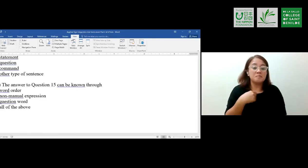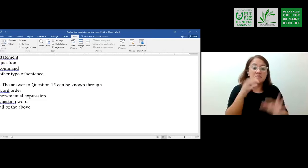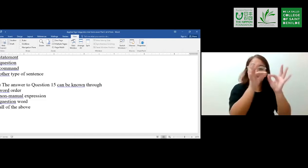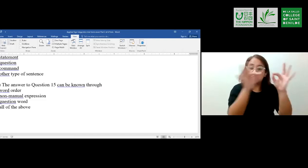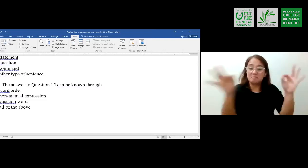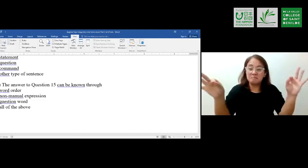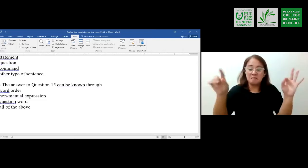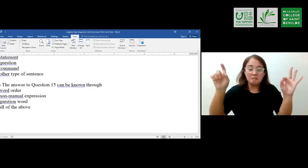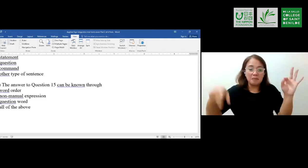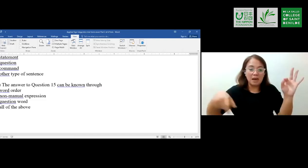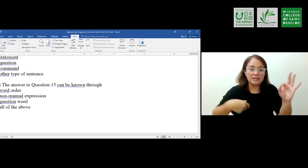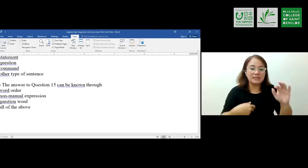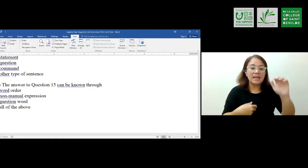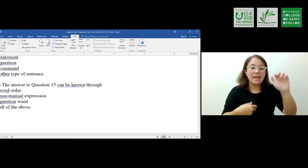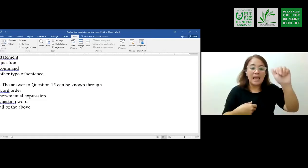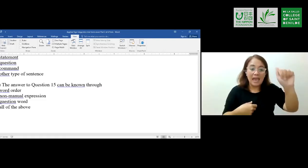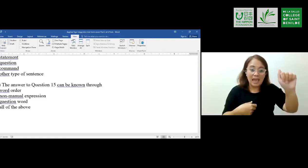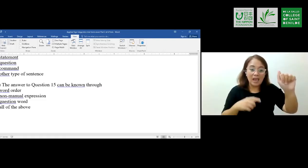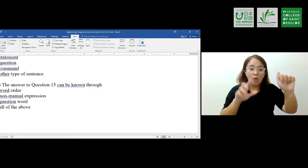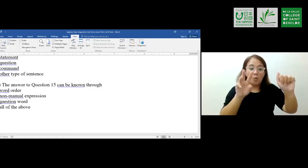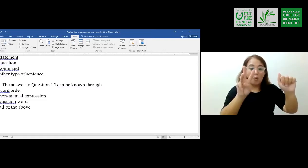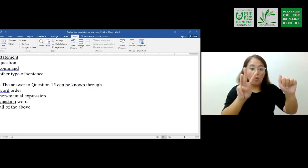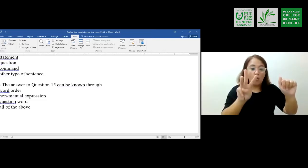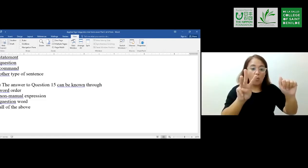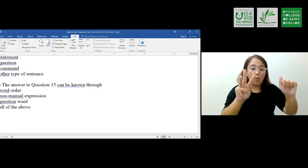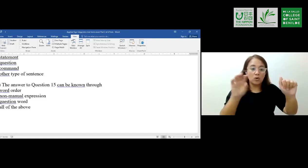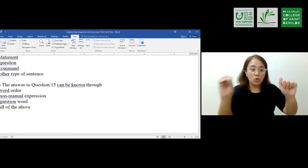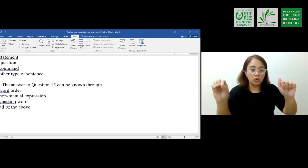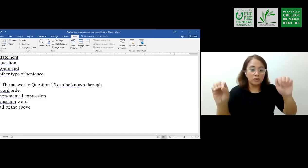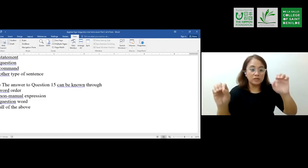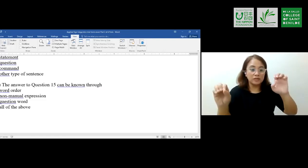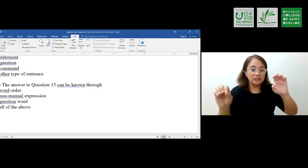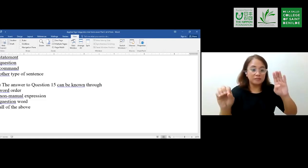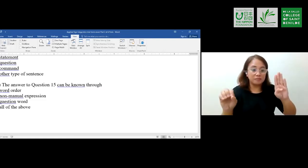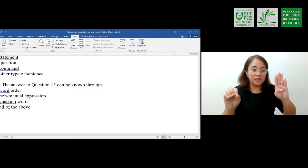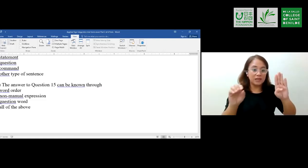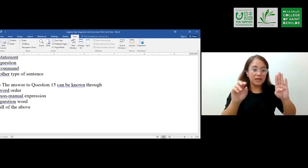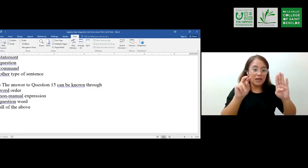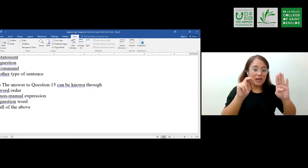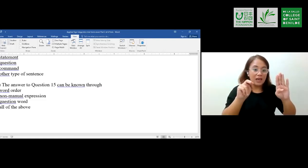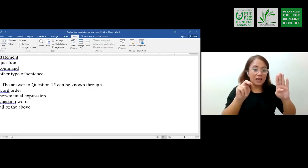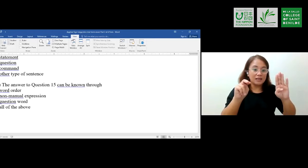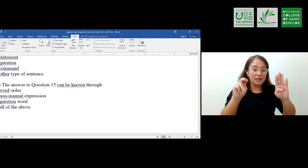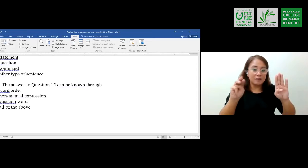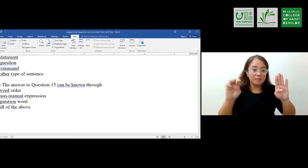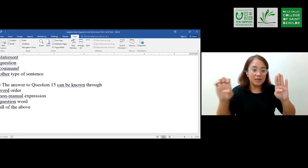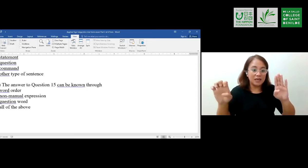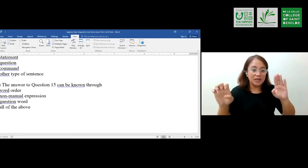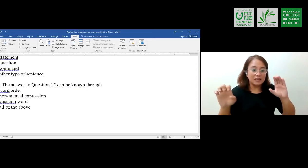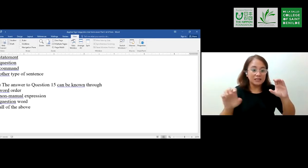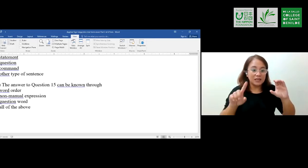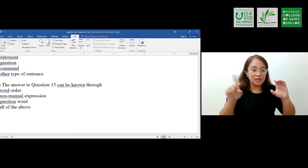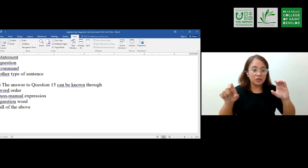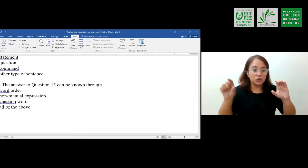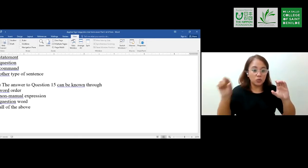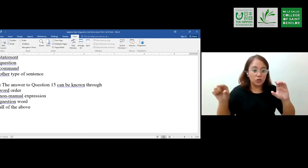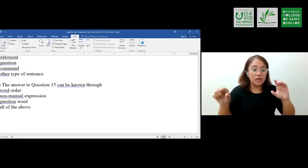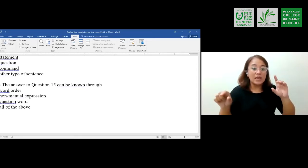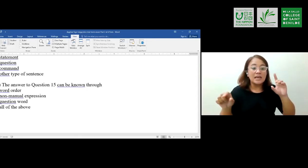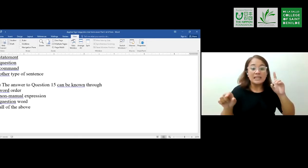A, word order, B, non-manual expression, C, question words, D, none of the above. It would have been